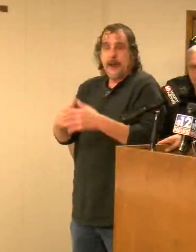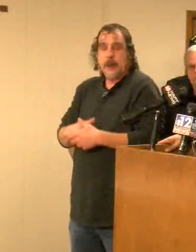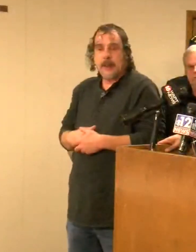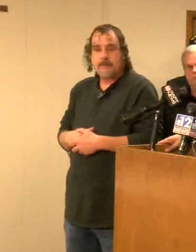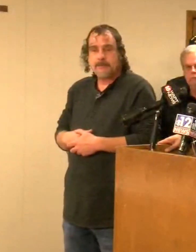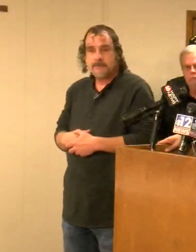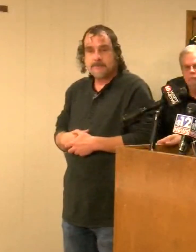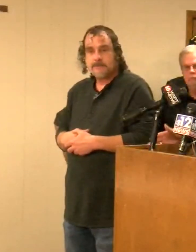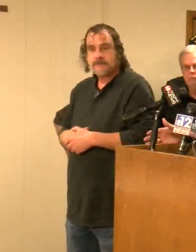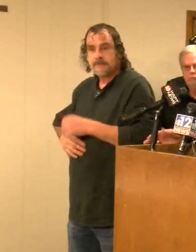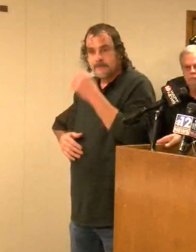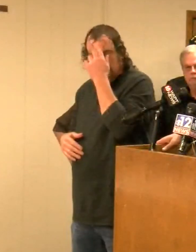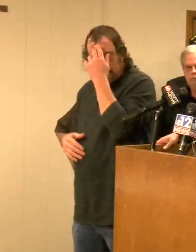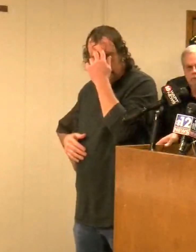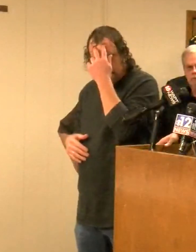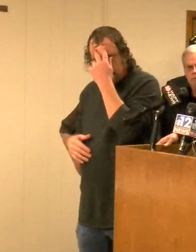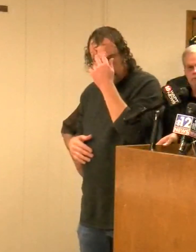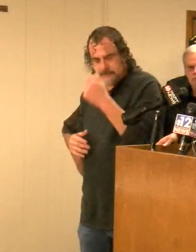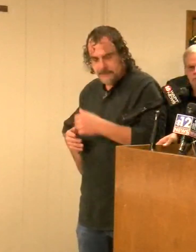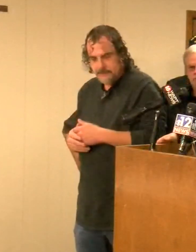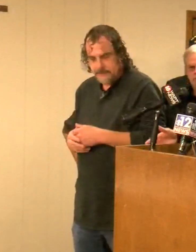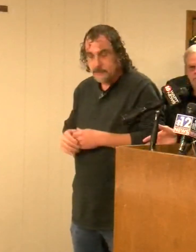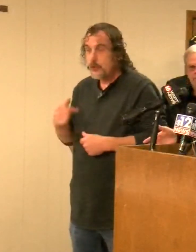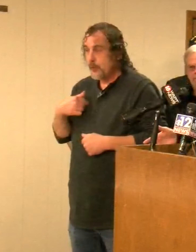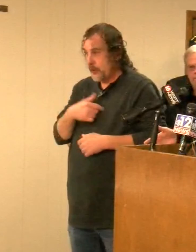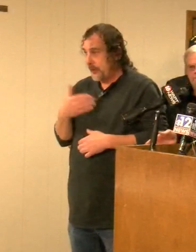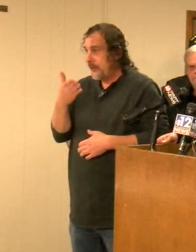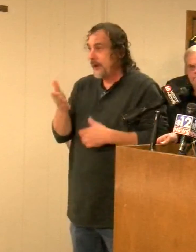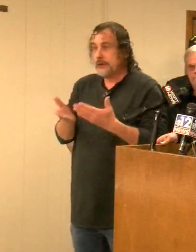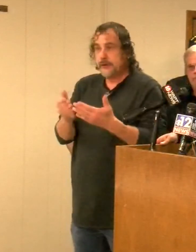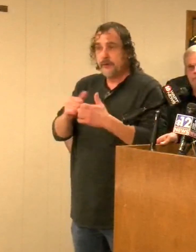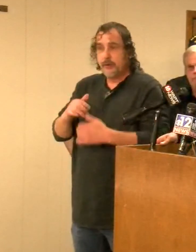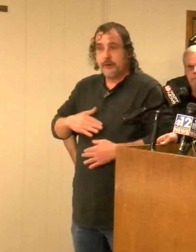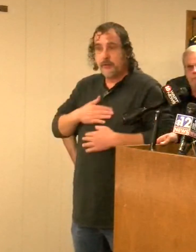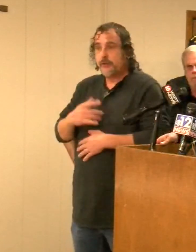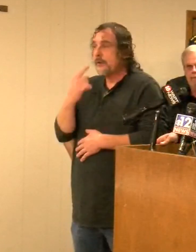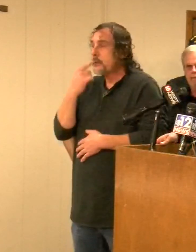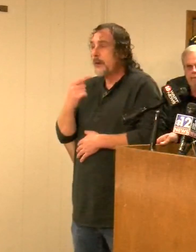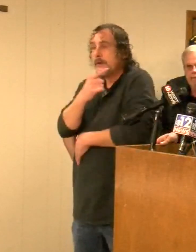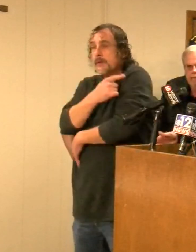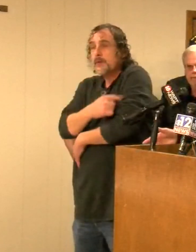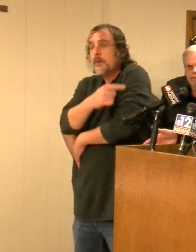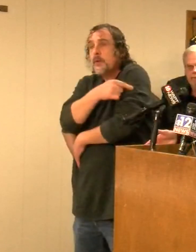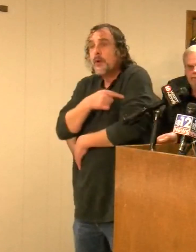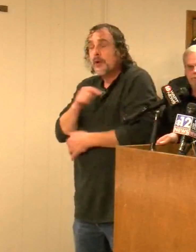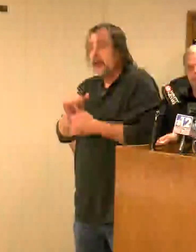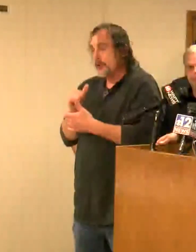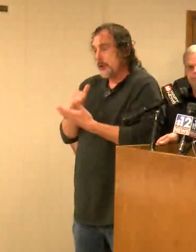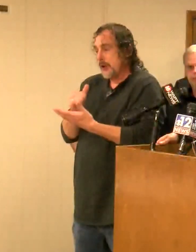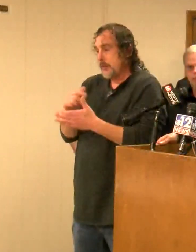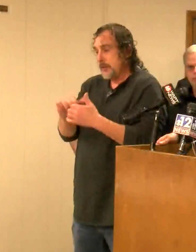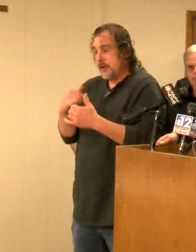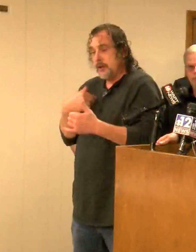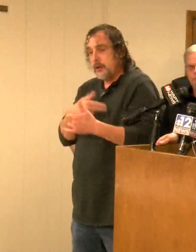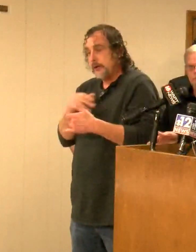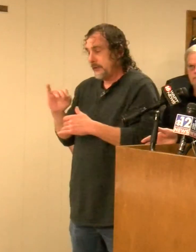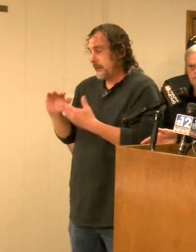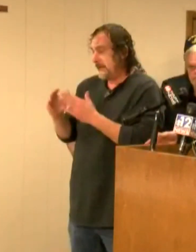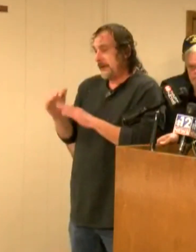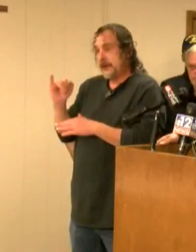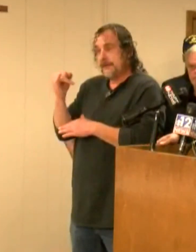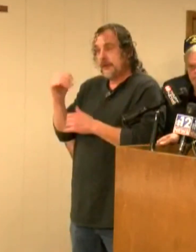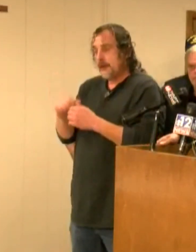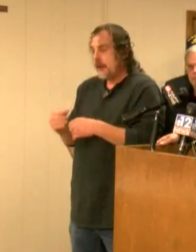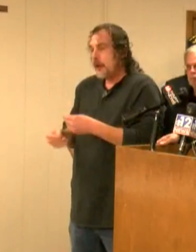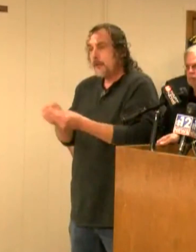informed. And you know, we're there to serve. We appreciate the American Red Cross assisting the city of Jackson,